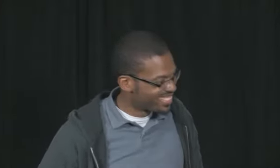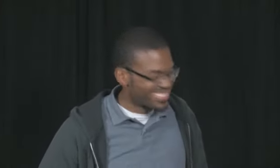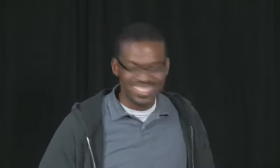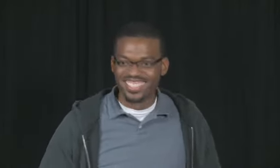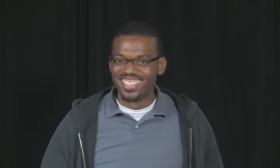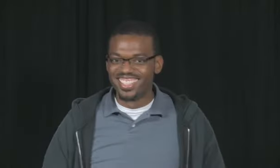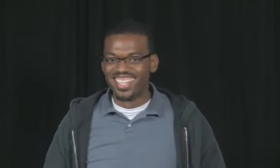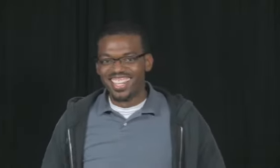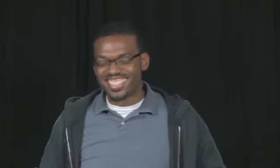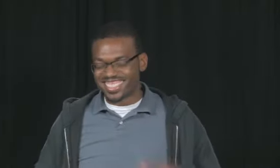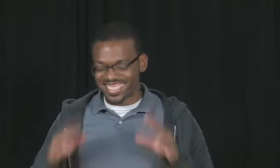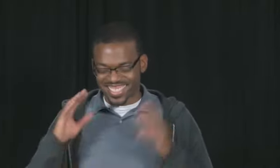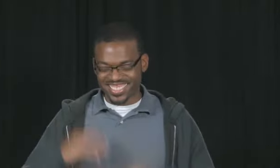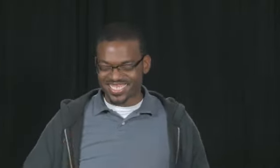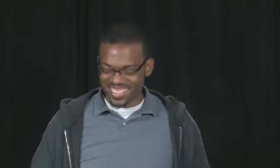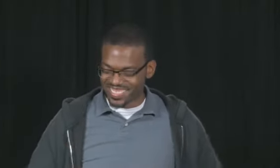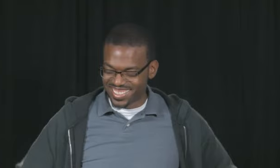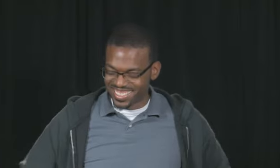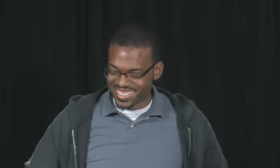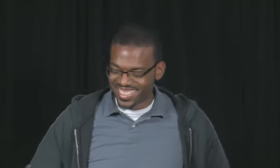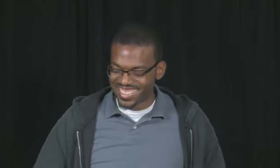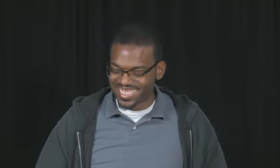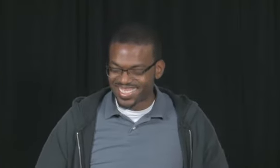That was good. Okay, I'll just keep going. Keep going. Okay.